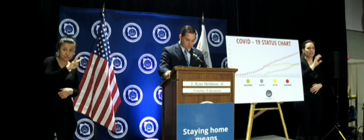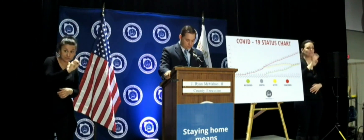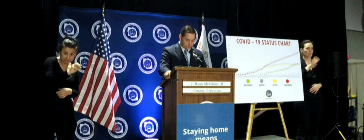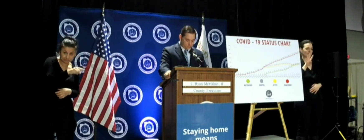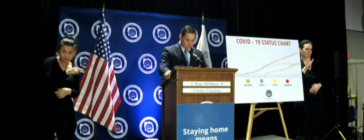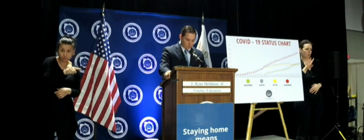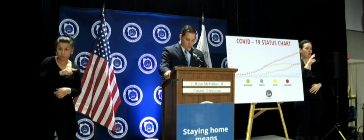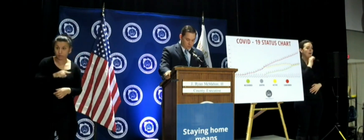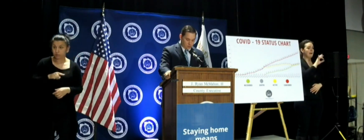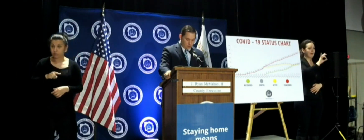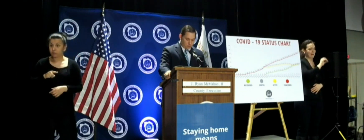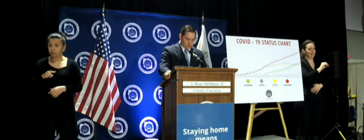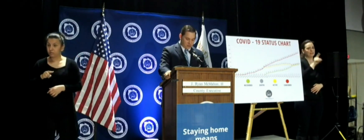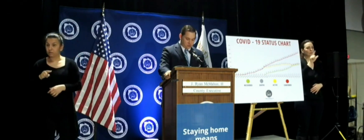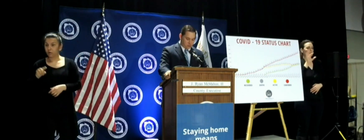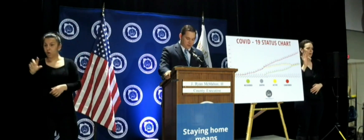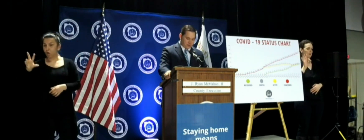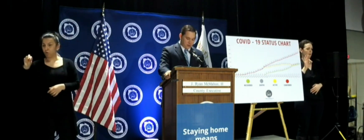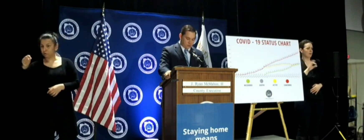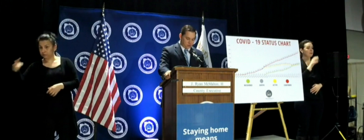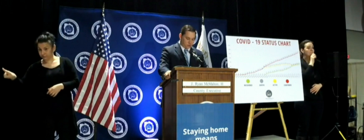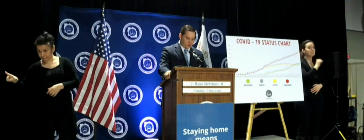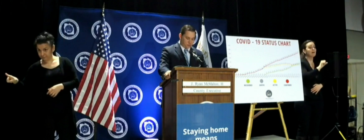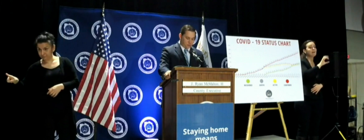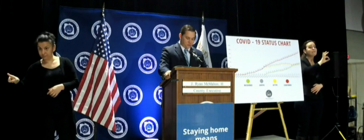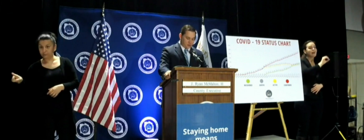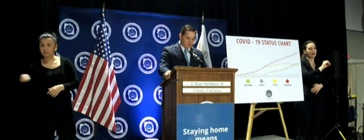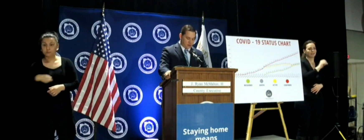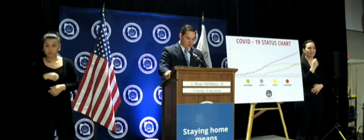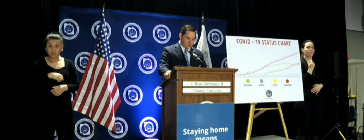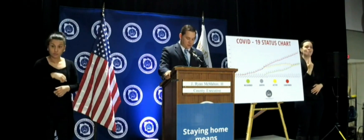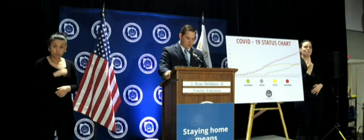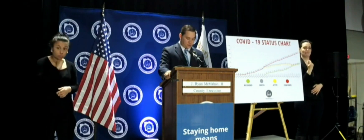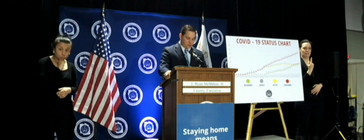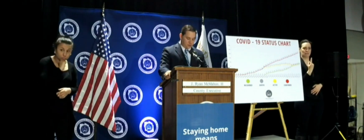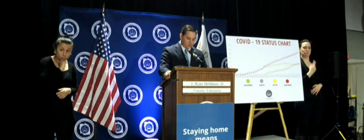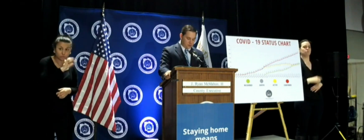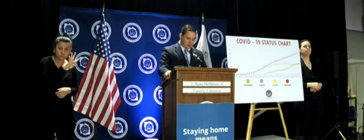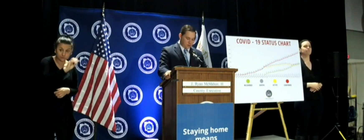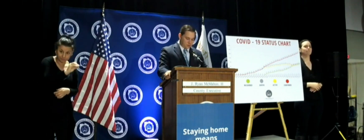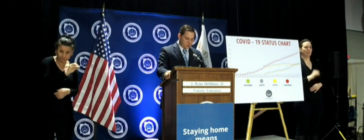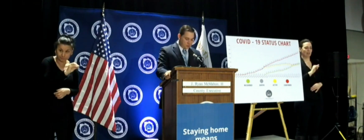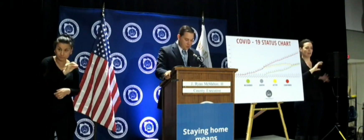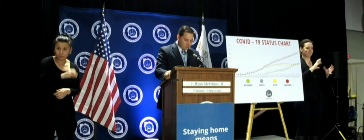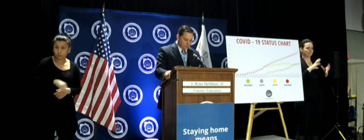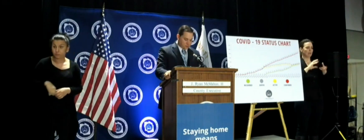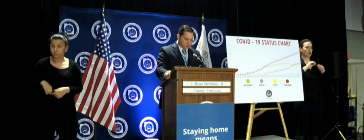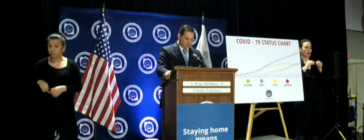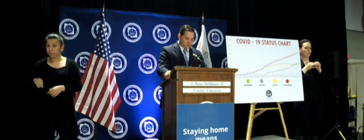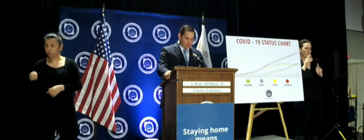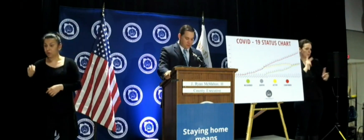90s. Percentage breakdown: 23% of our cases are under 30 years of age,